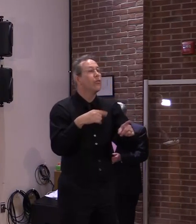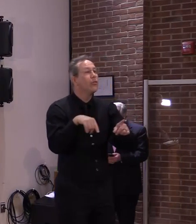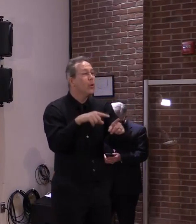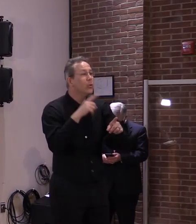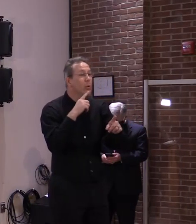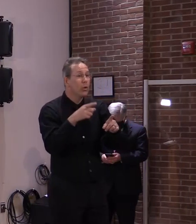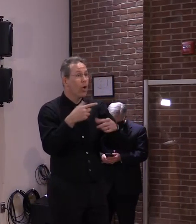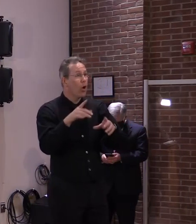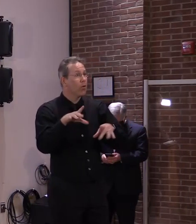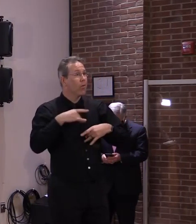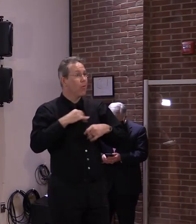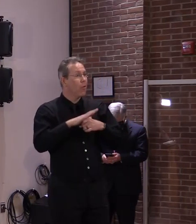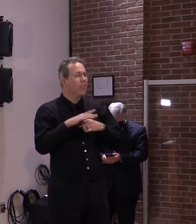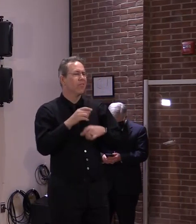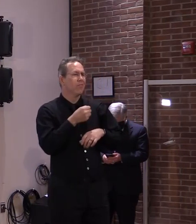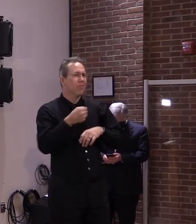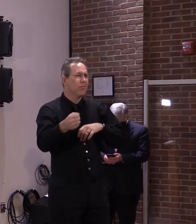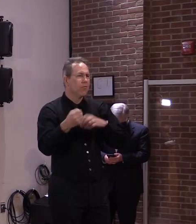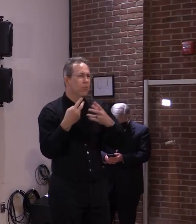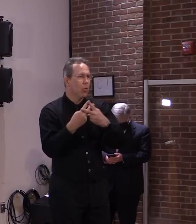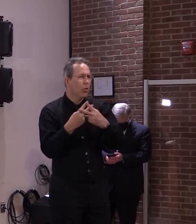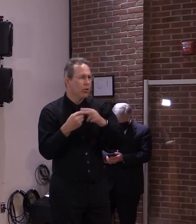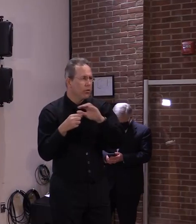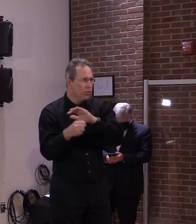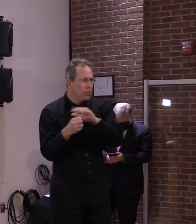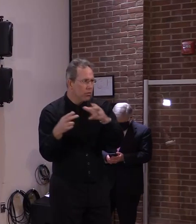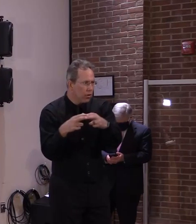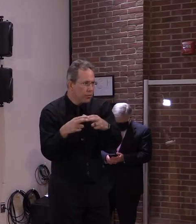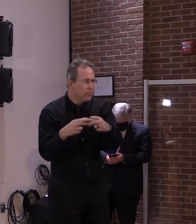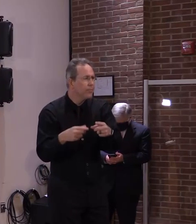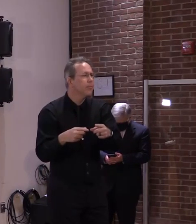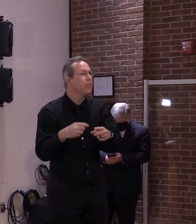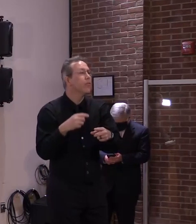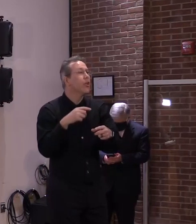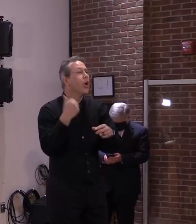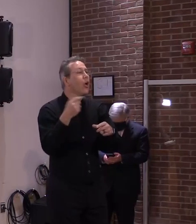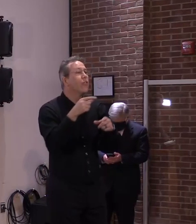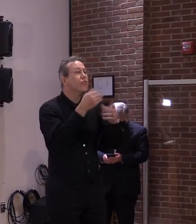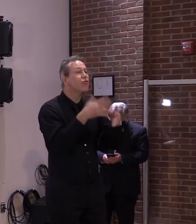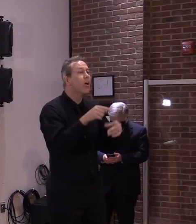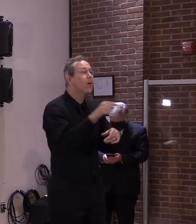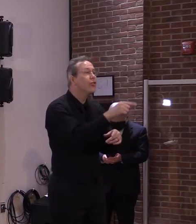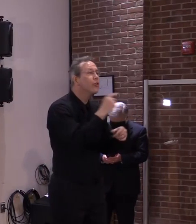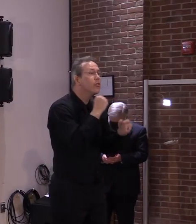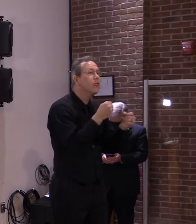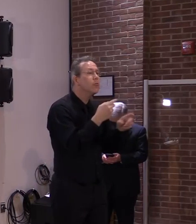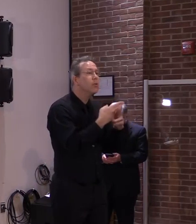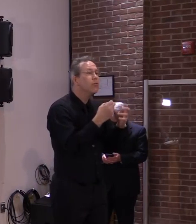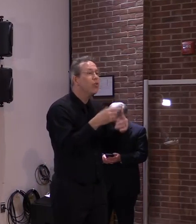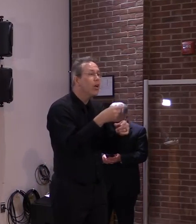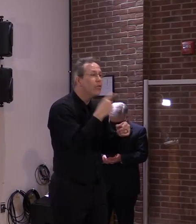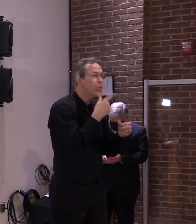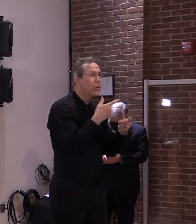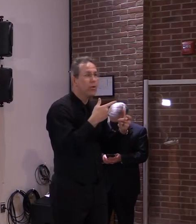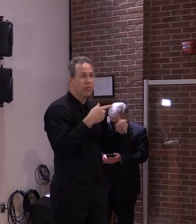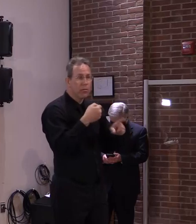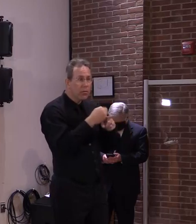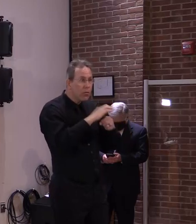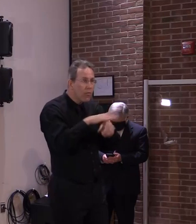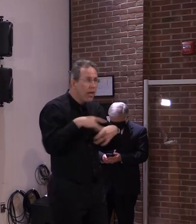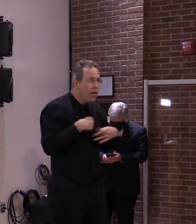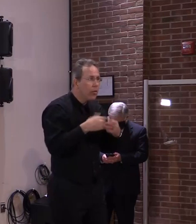who became close contacts or other members of that company who became close contacts, for the need for them to quarantine.